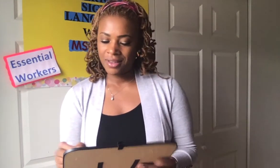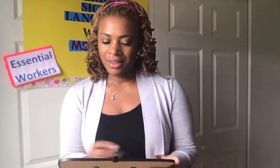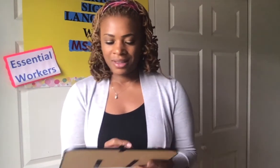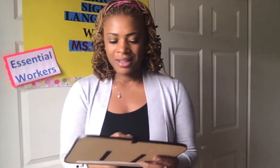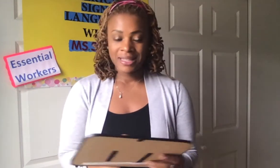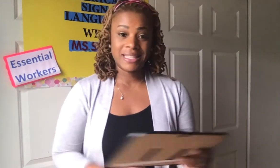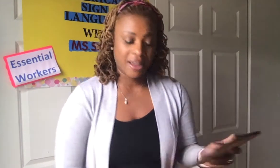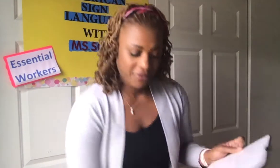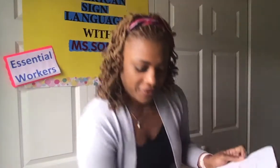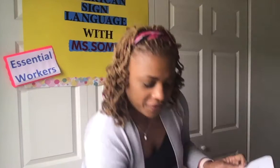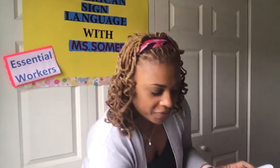Deaf.